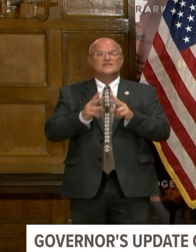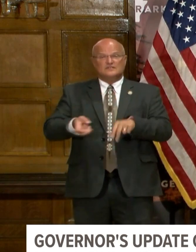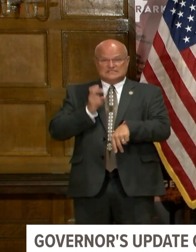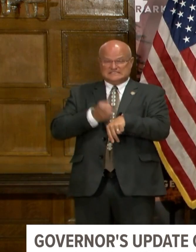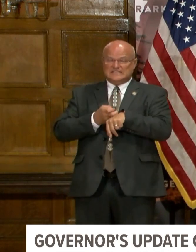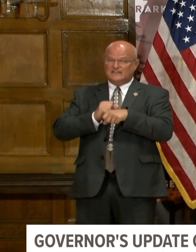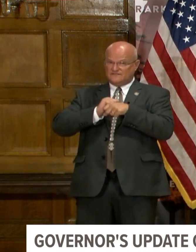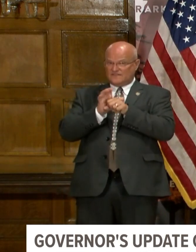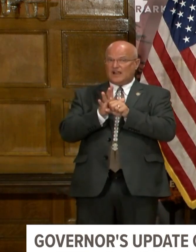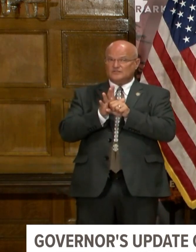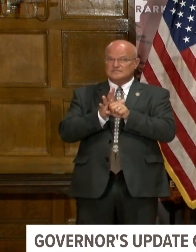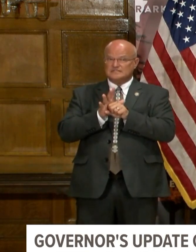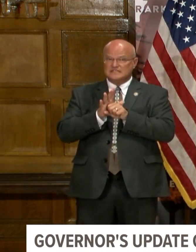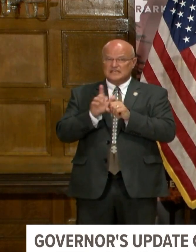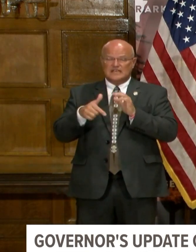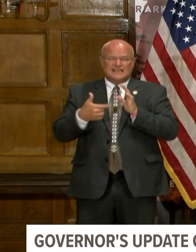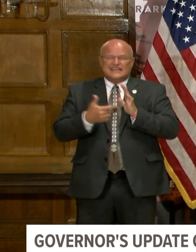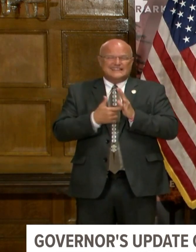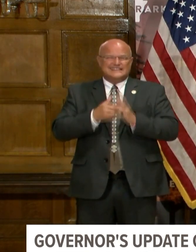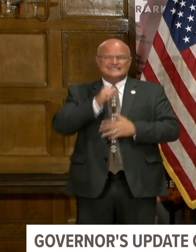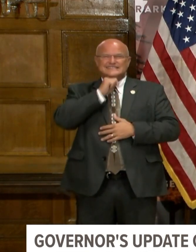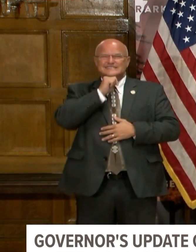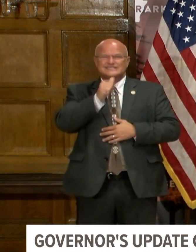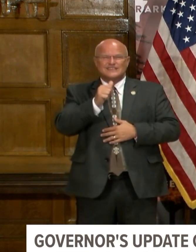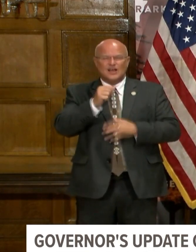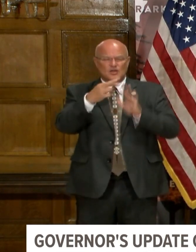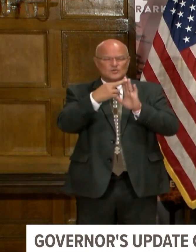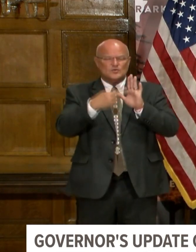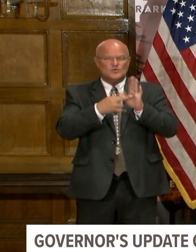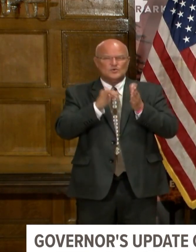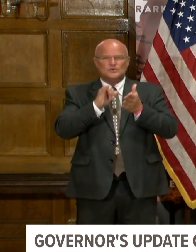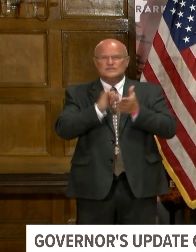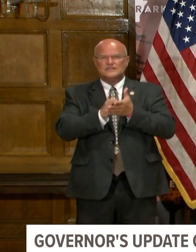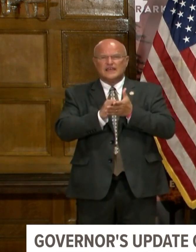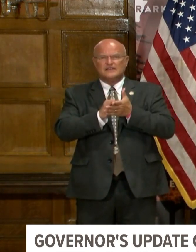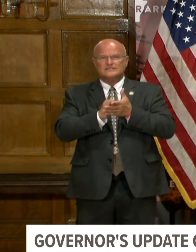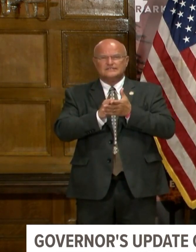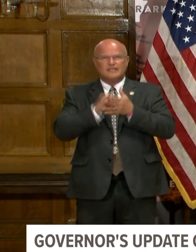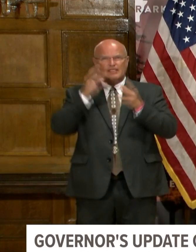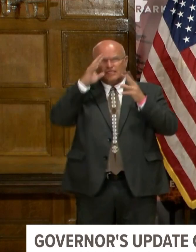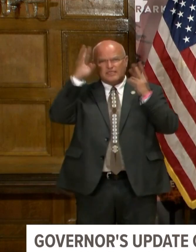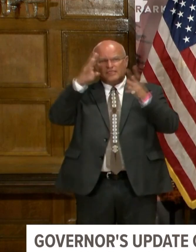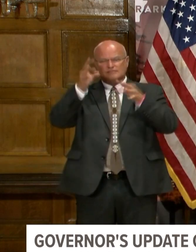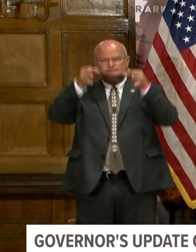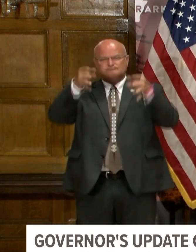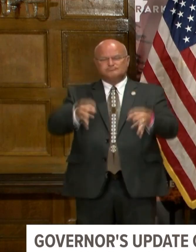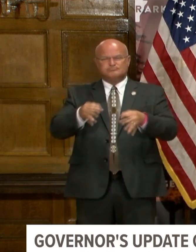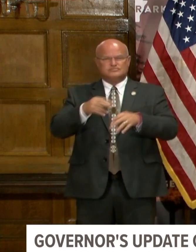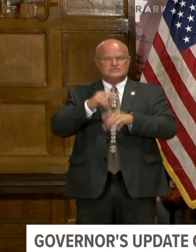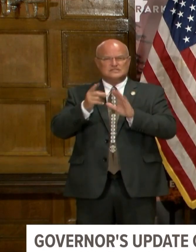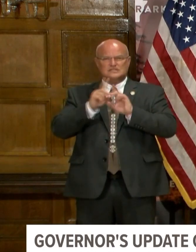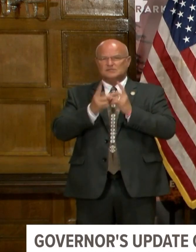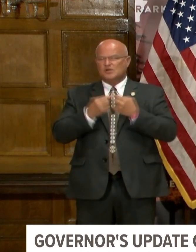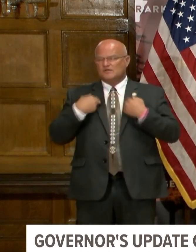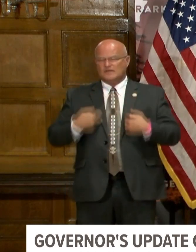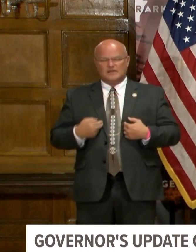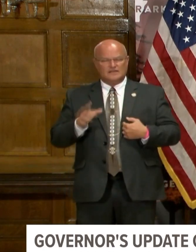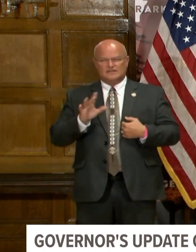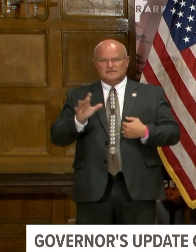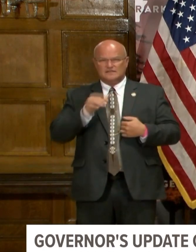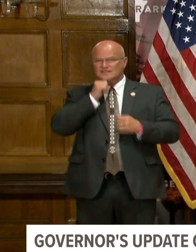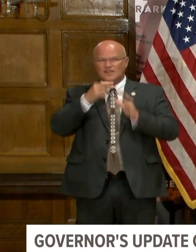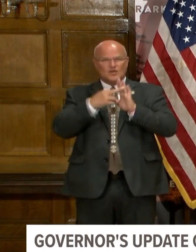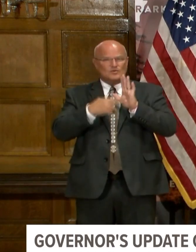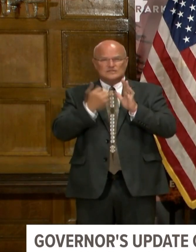tough virus. These are not rules that are arbitrarily set by the Department of Health. There's not rules